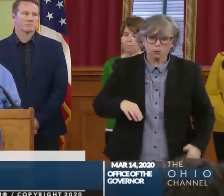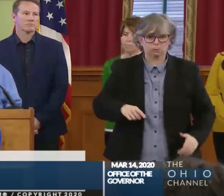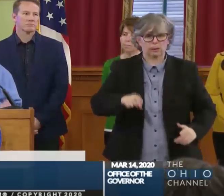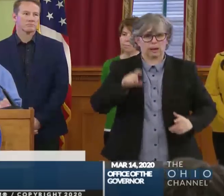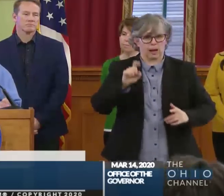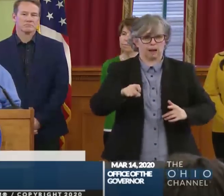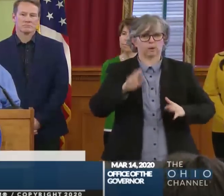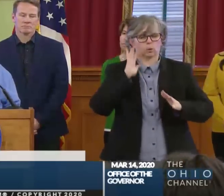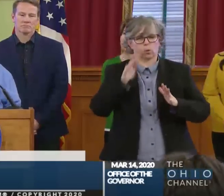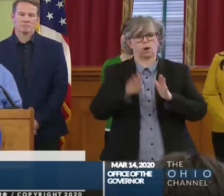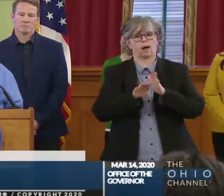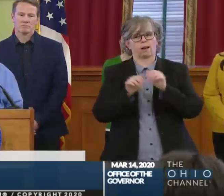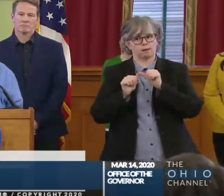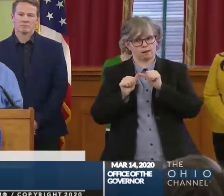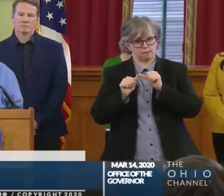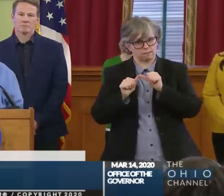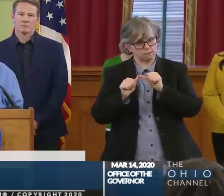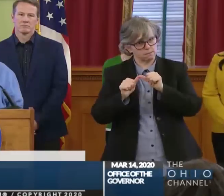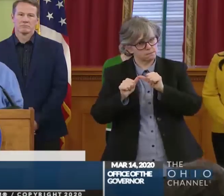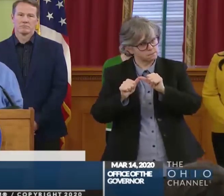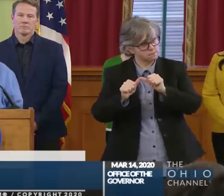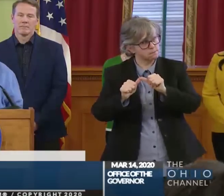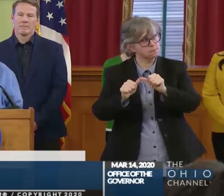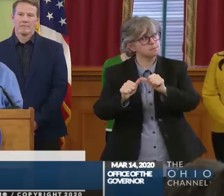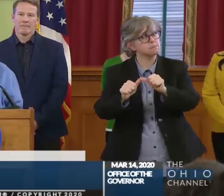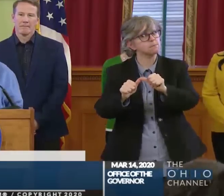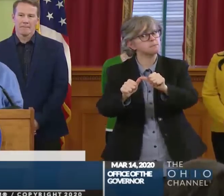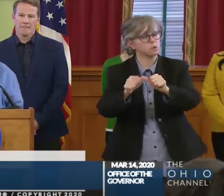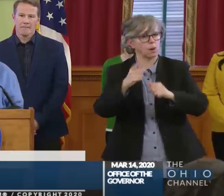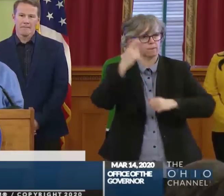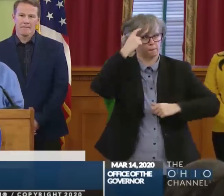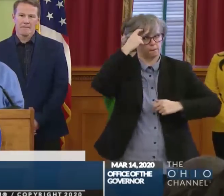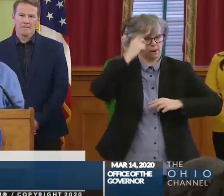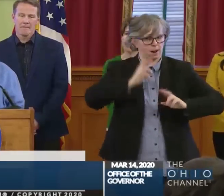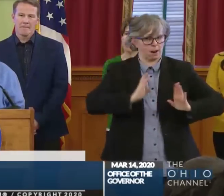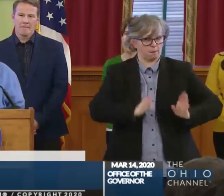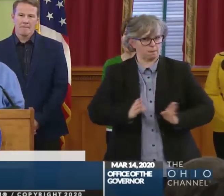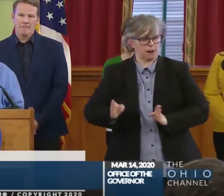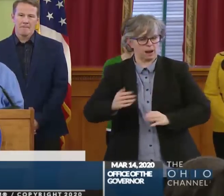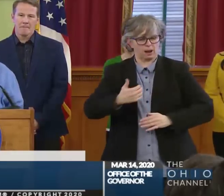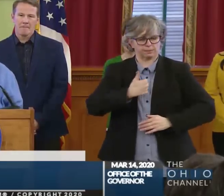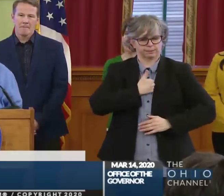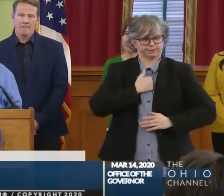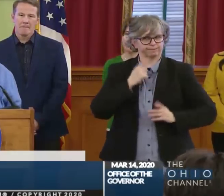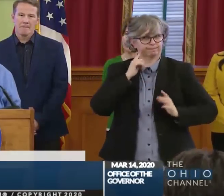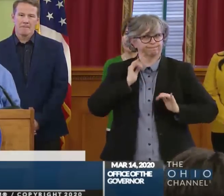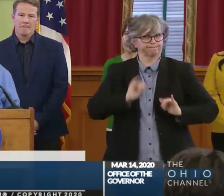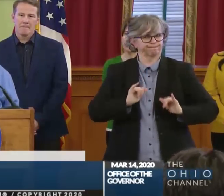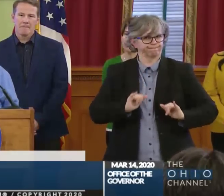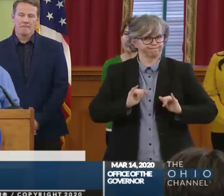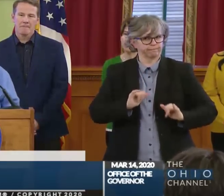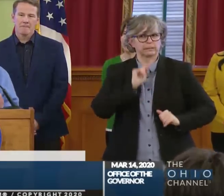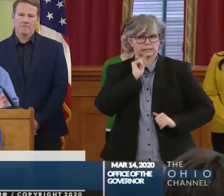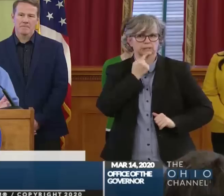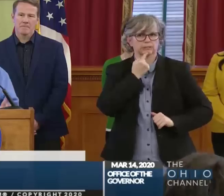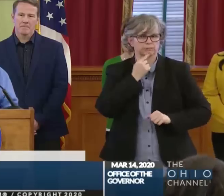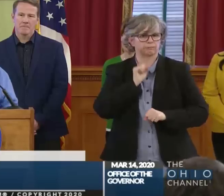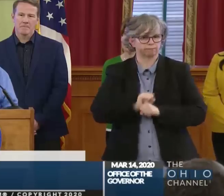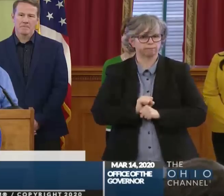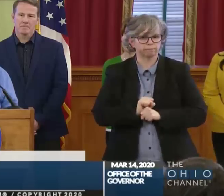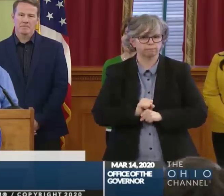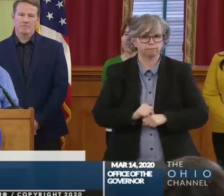got to get our heads set to do that. We will have no press